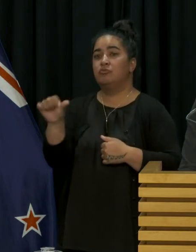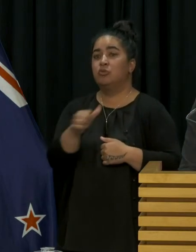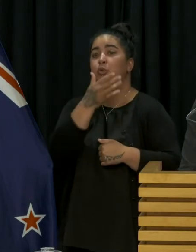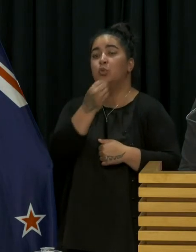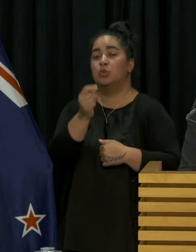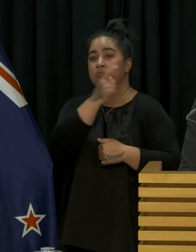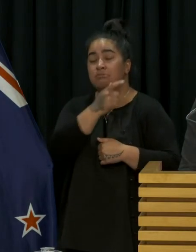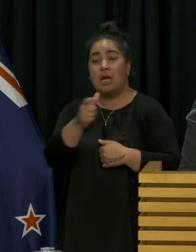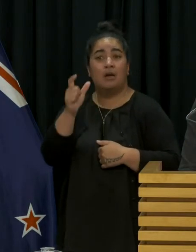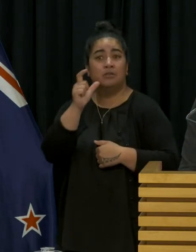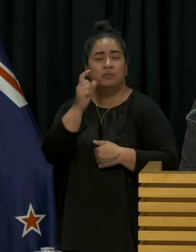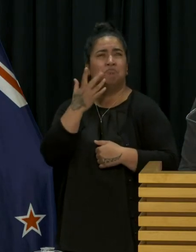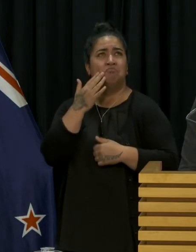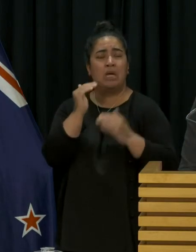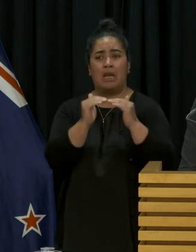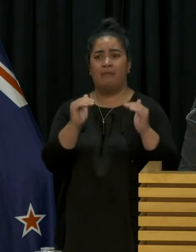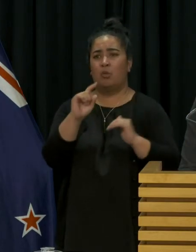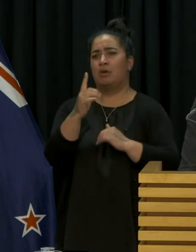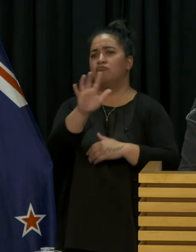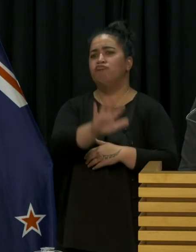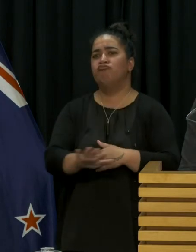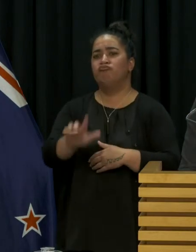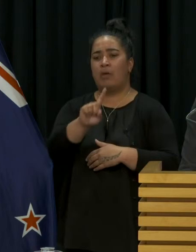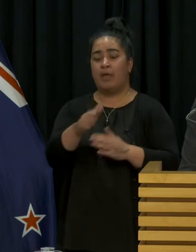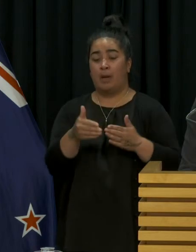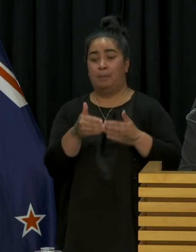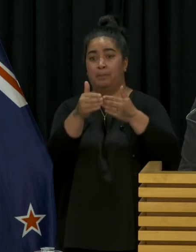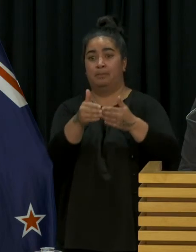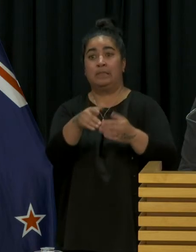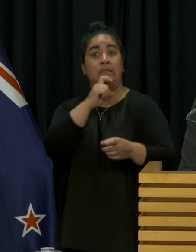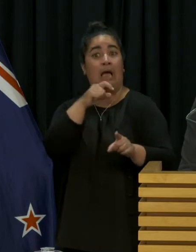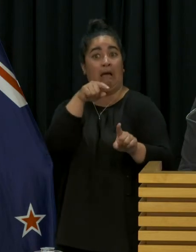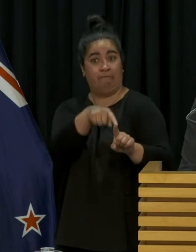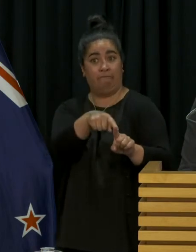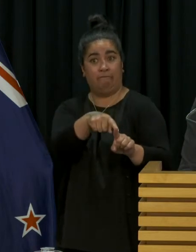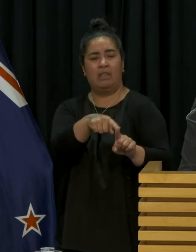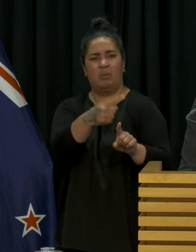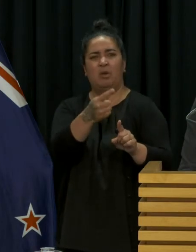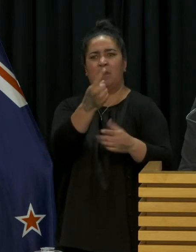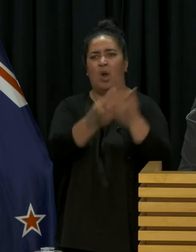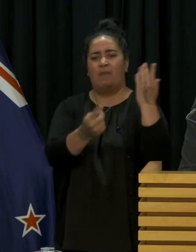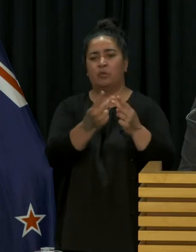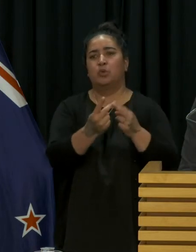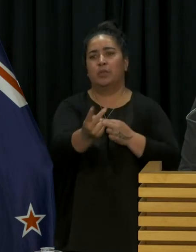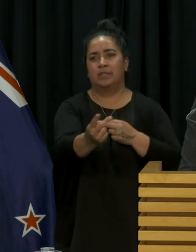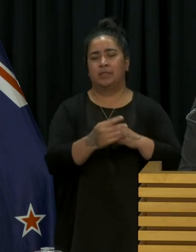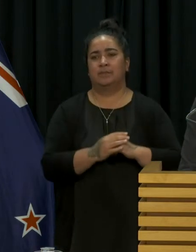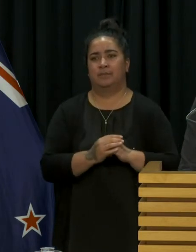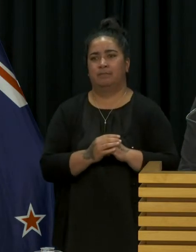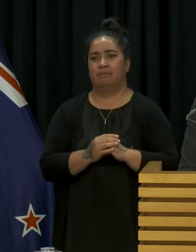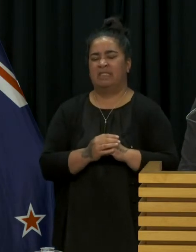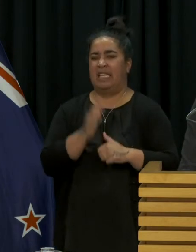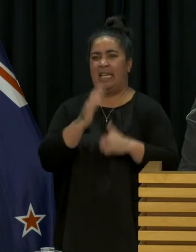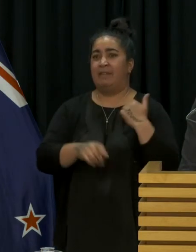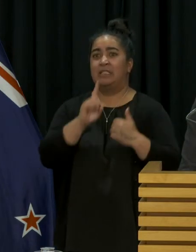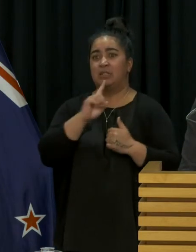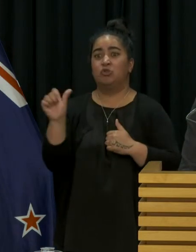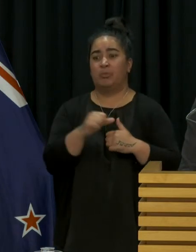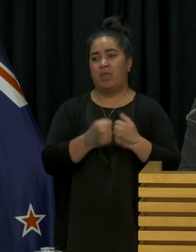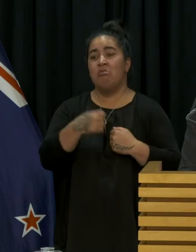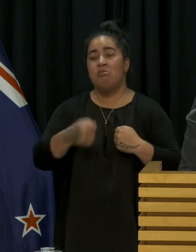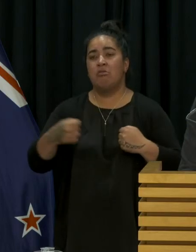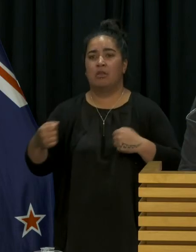1 was around that port worker, and it was for 2 weeks. They didn't suggest long-term mask use at level 1.